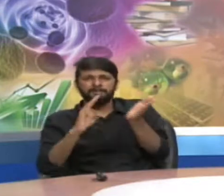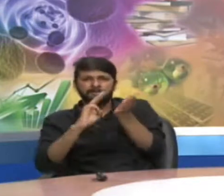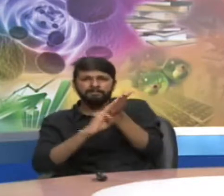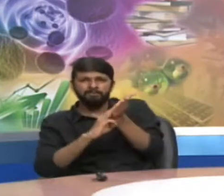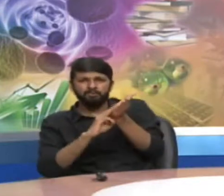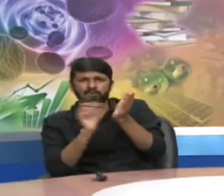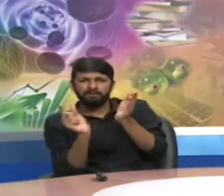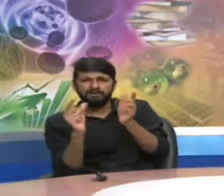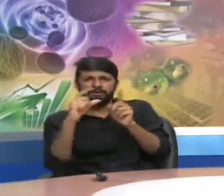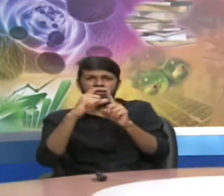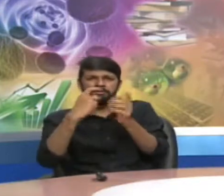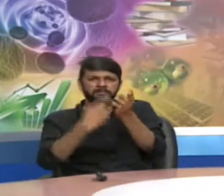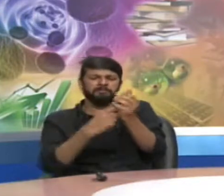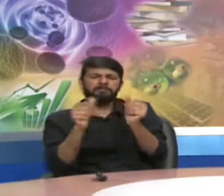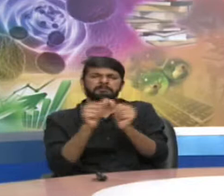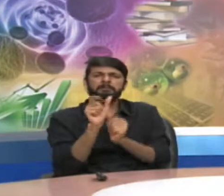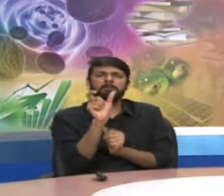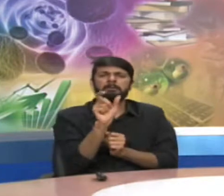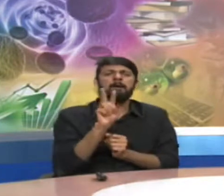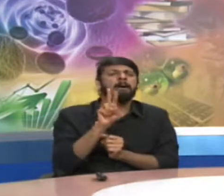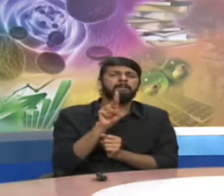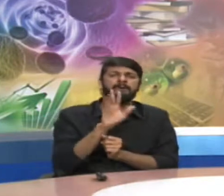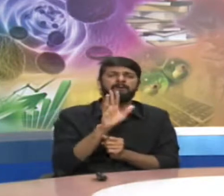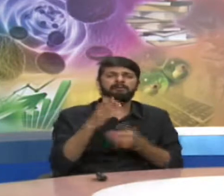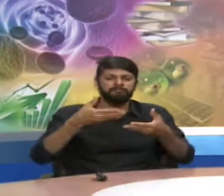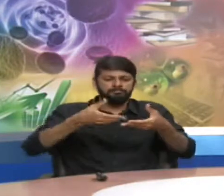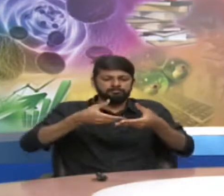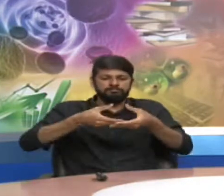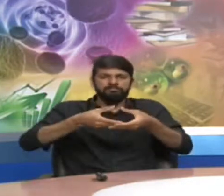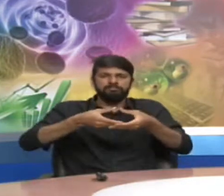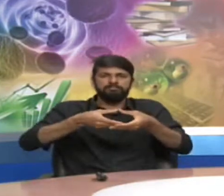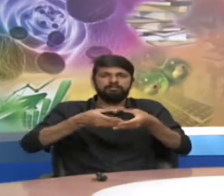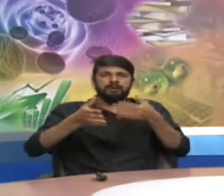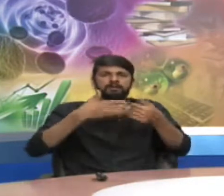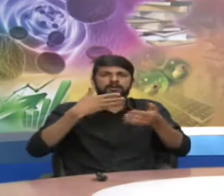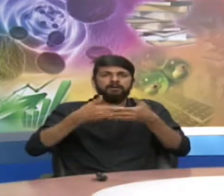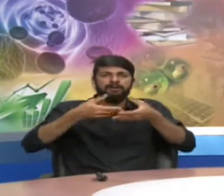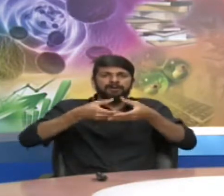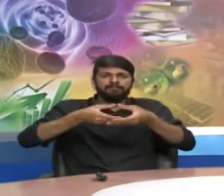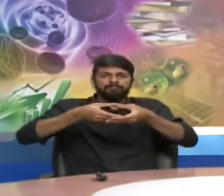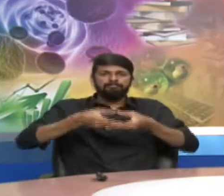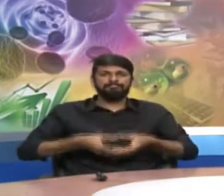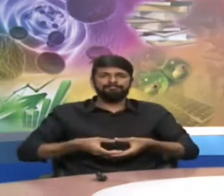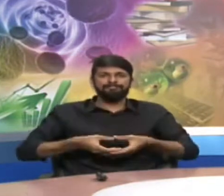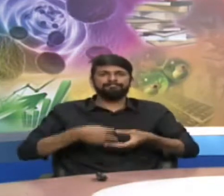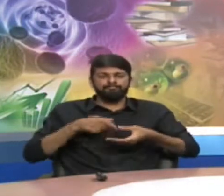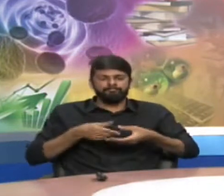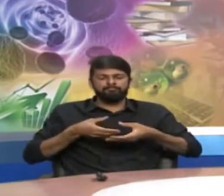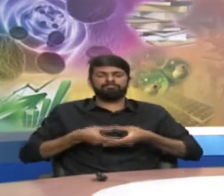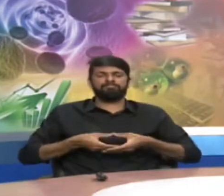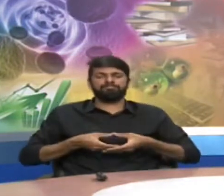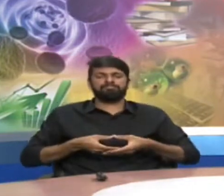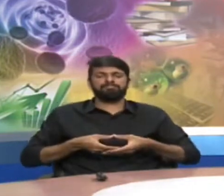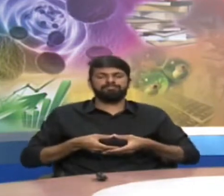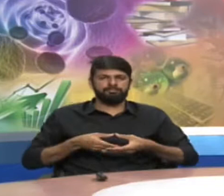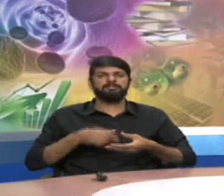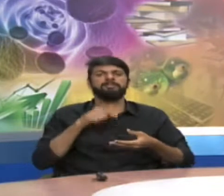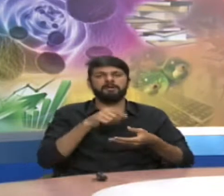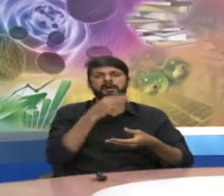Dhyan Mudra is the position when you don't focus anywhere and get distracted, but